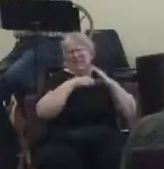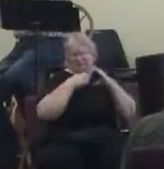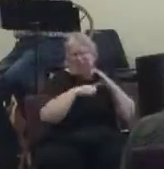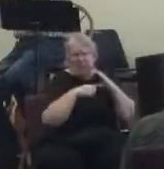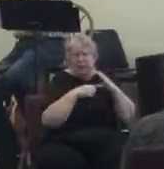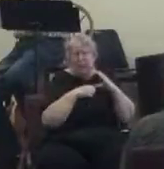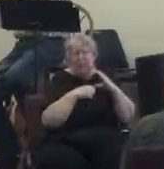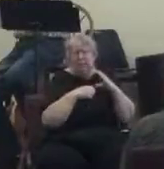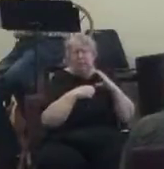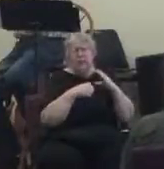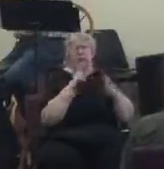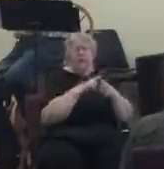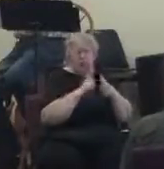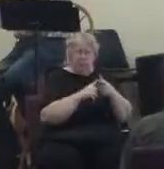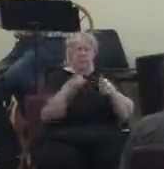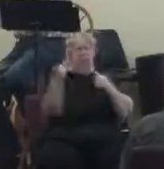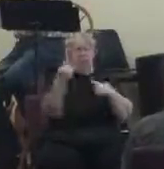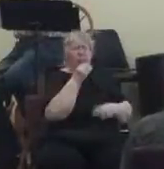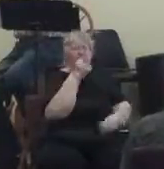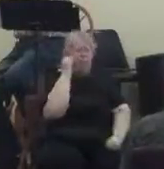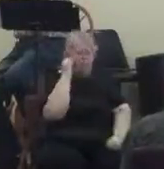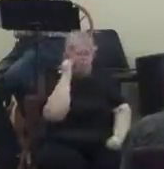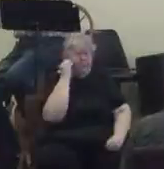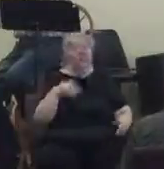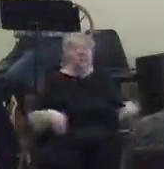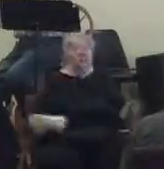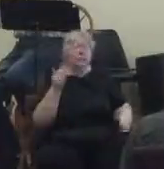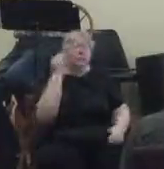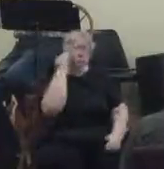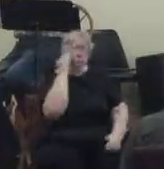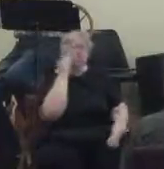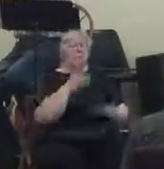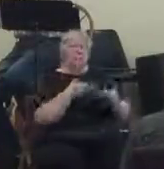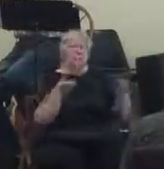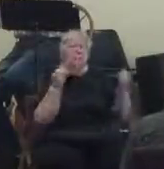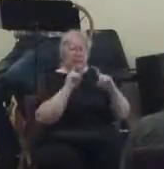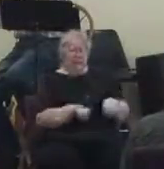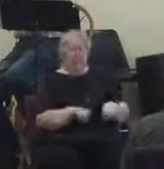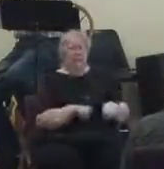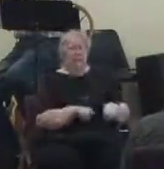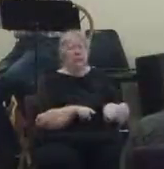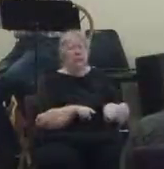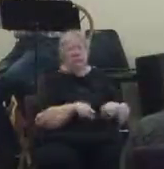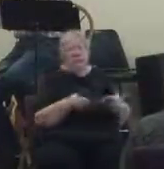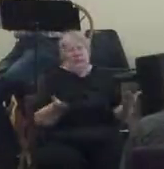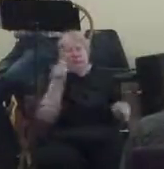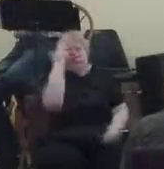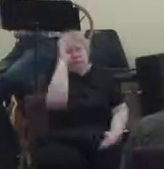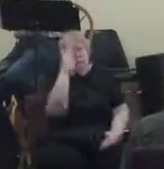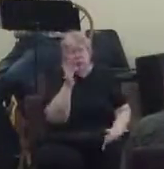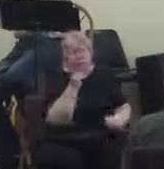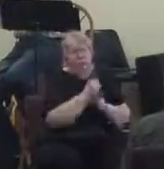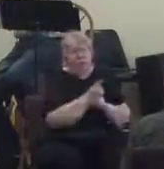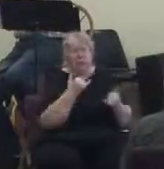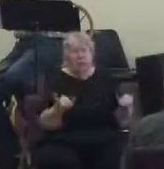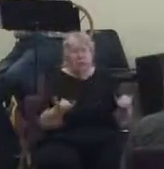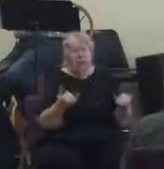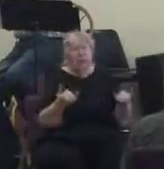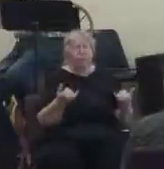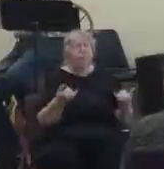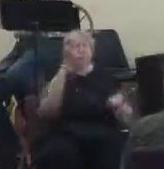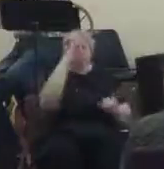want to send you a personal report about what happened there, things that I don't even know at this point. But I know God's going to bless this.